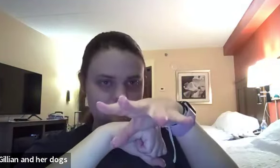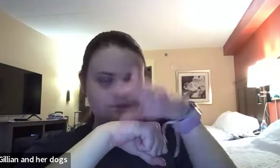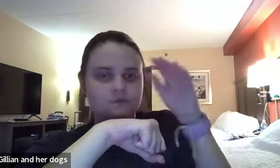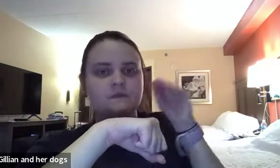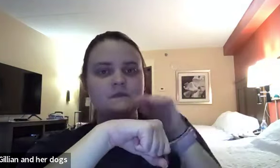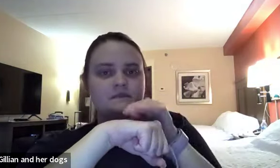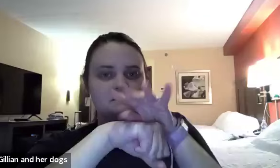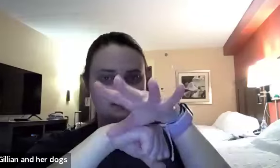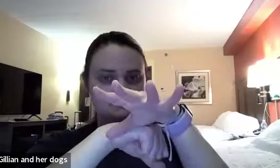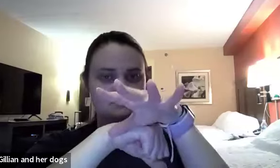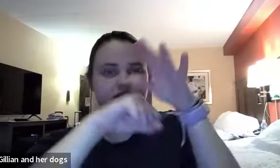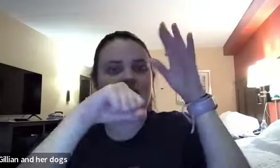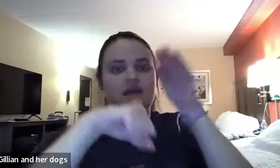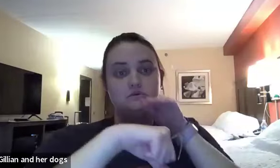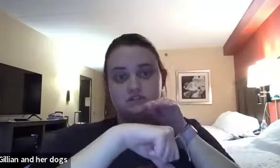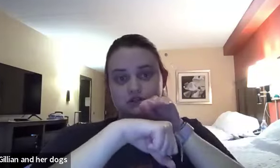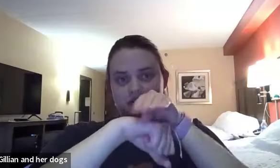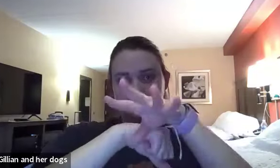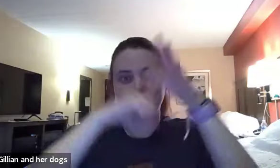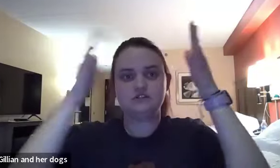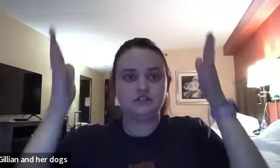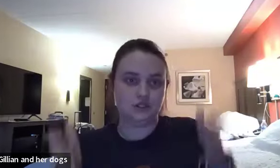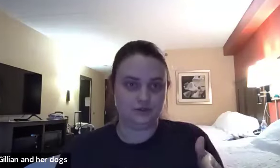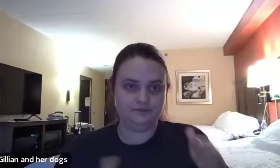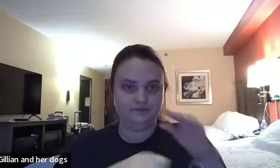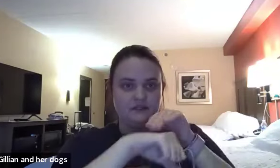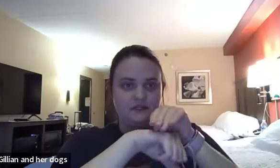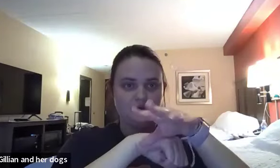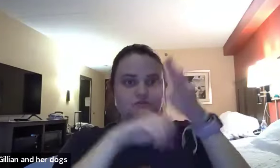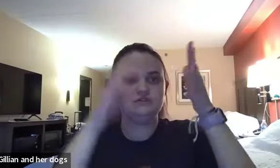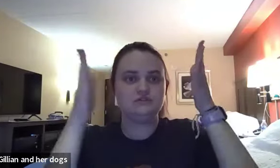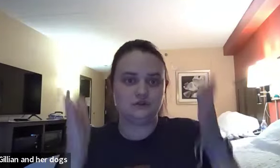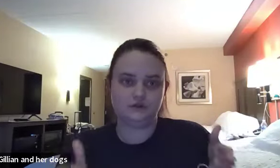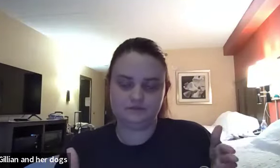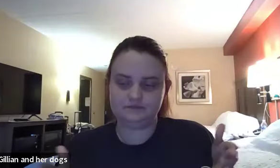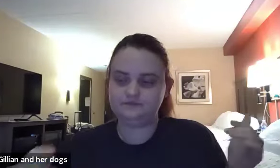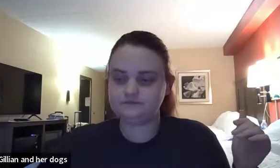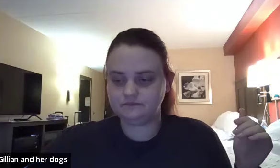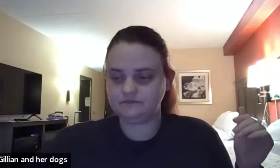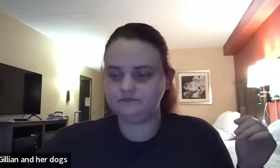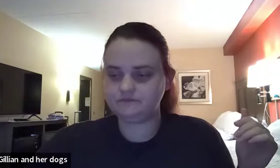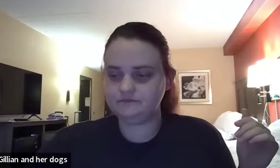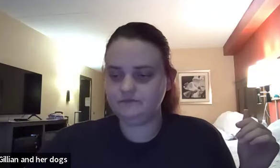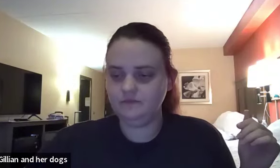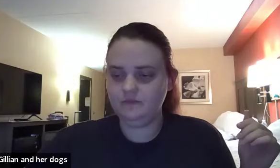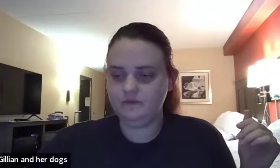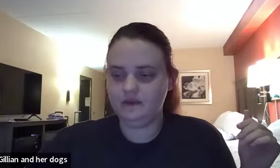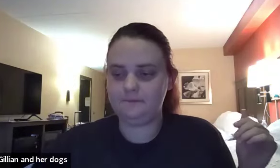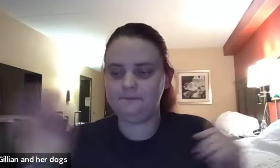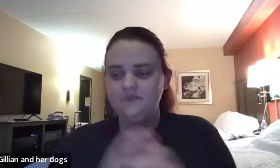counsel. And then counselor. Okay.